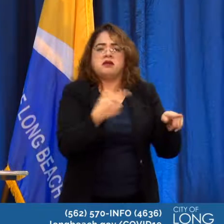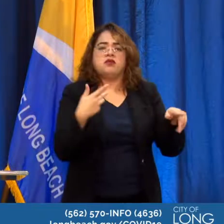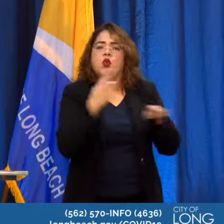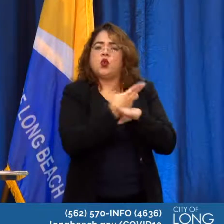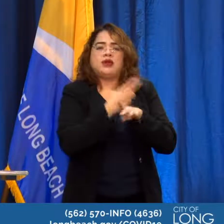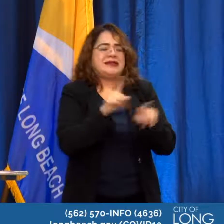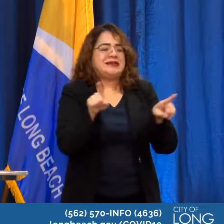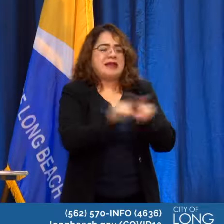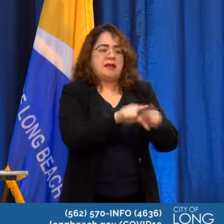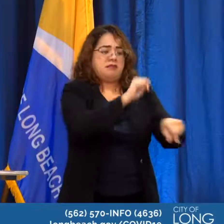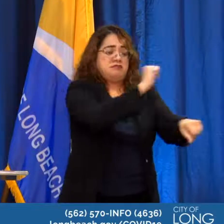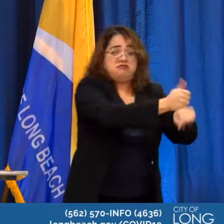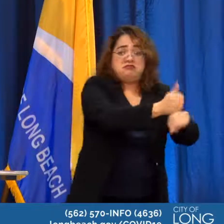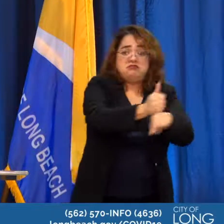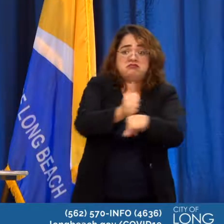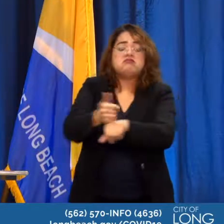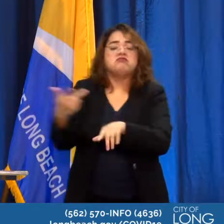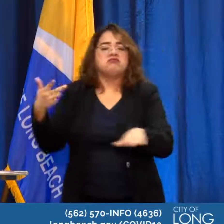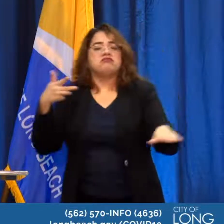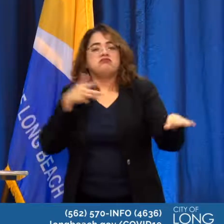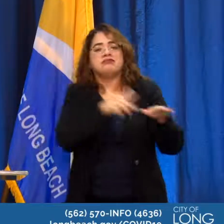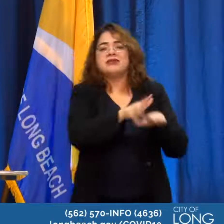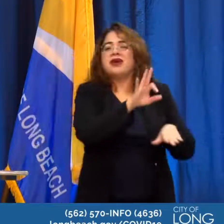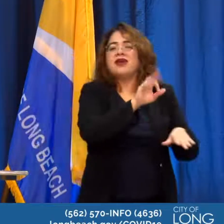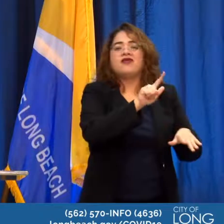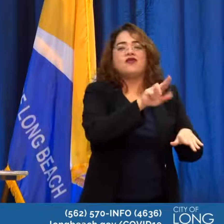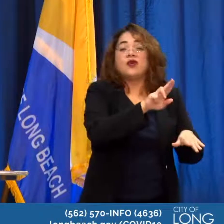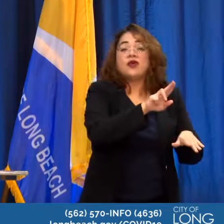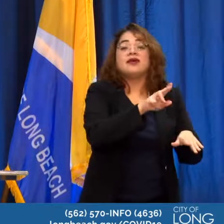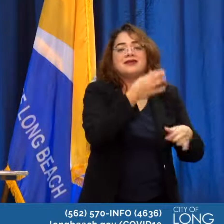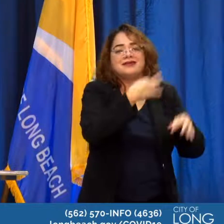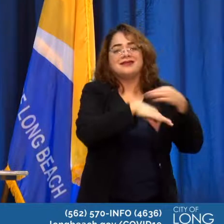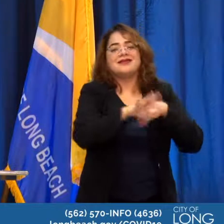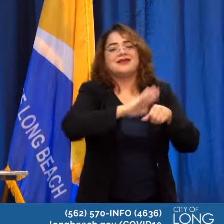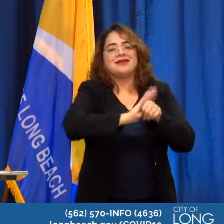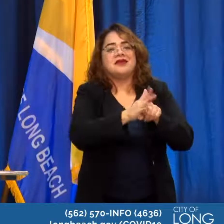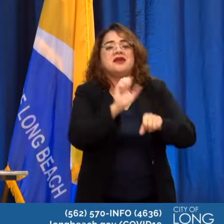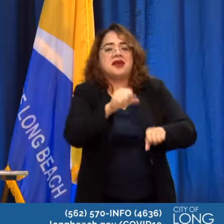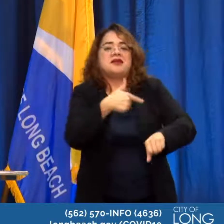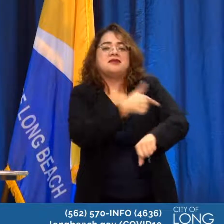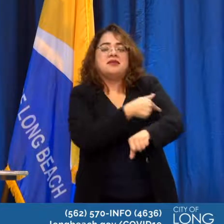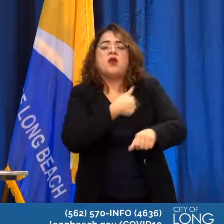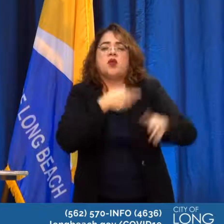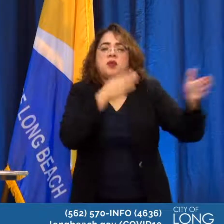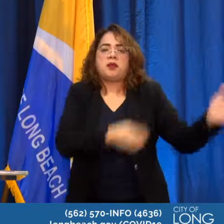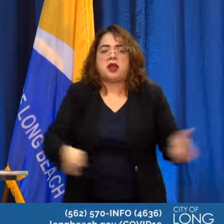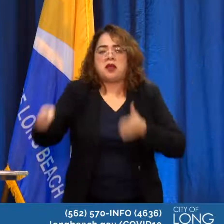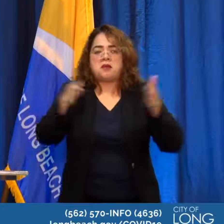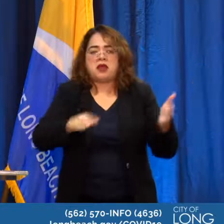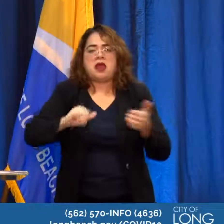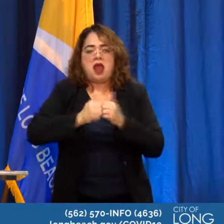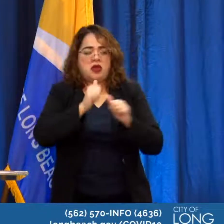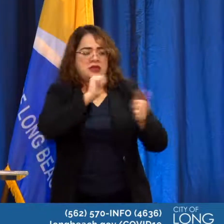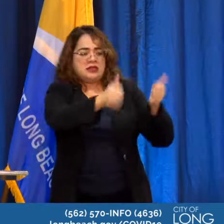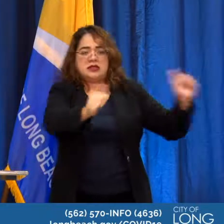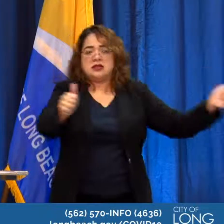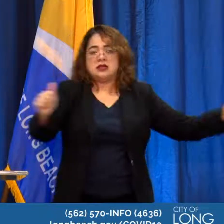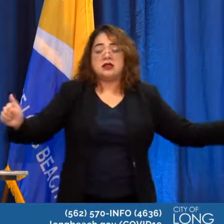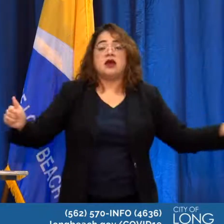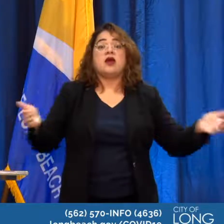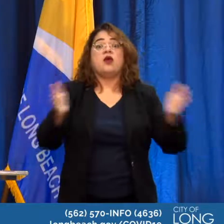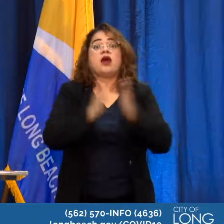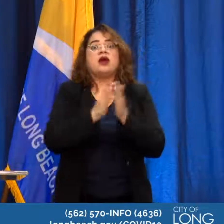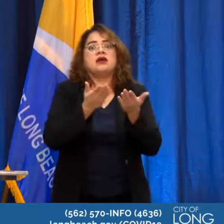just want you to know that we're paying a lot of attention. We are preparing in every possible way, and we ask you for your